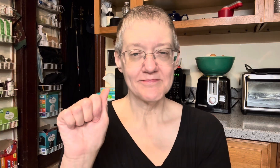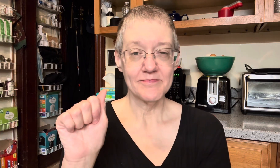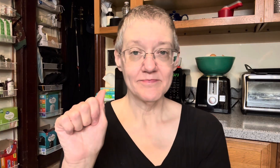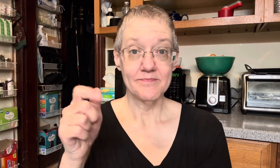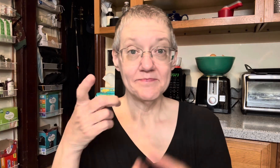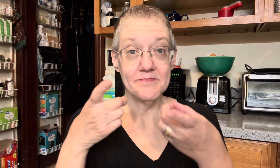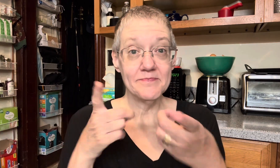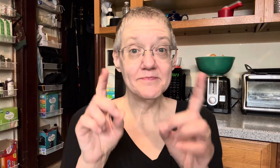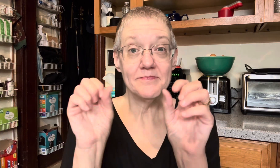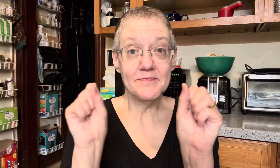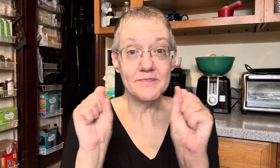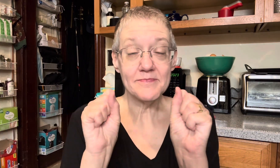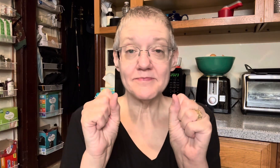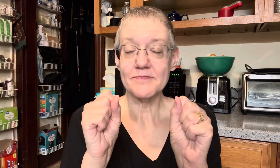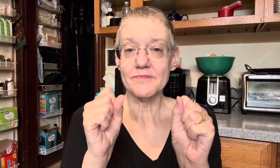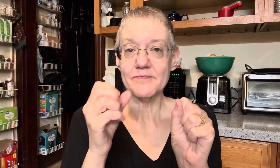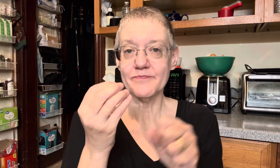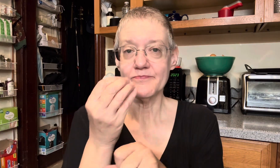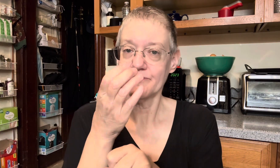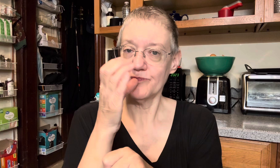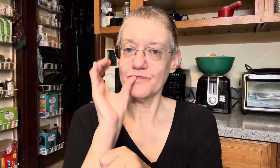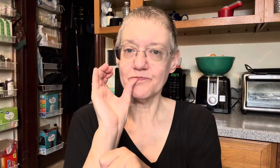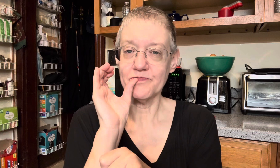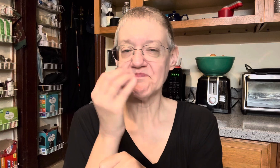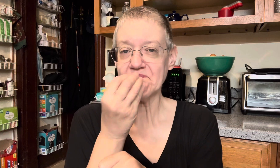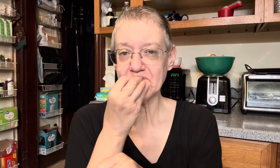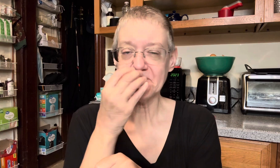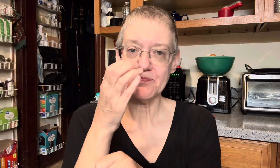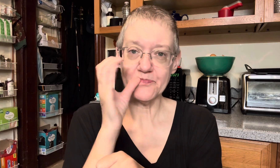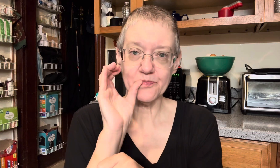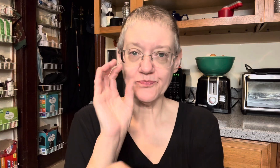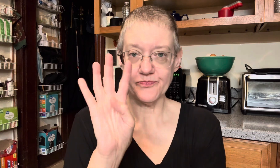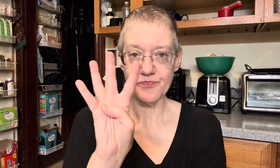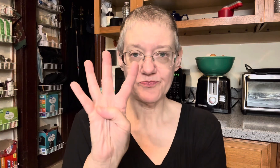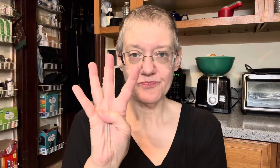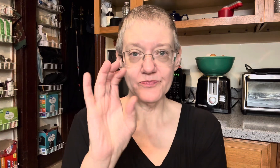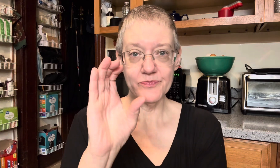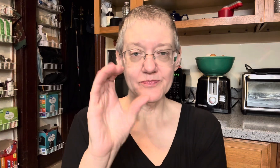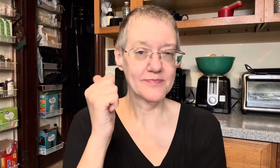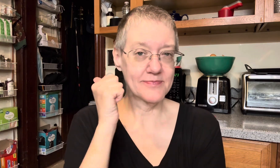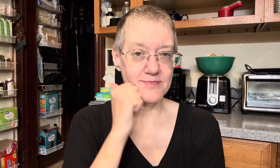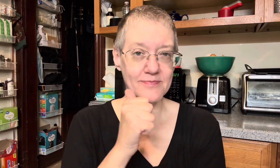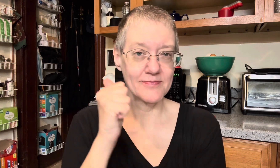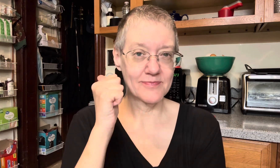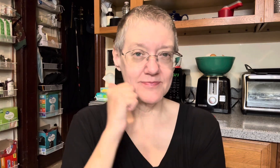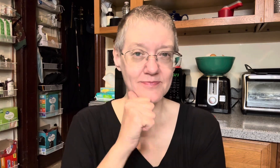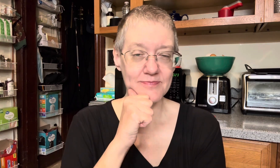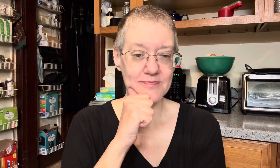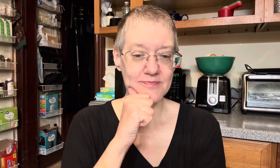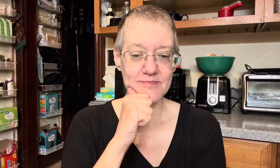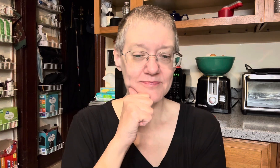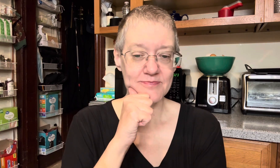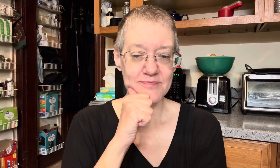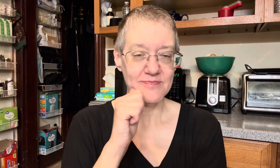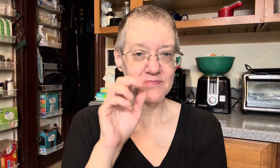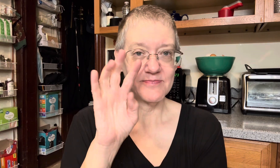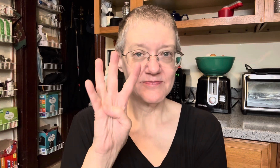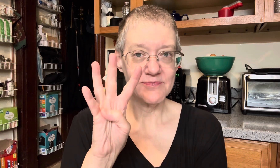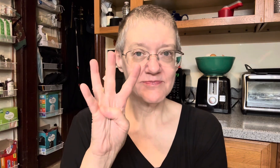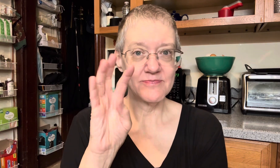Having broth every day really helps my arthritis, and during these cold winter months, I've been having 4 cups a day. But the thought of